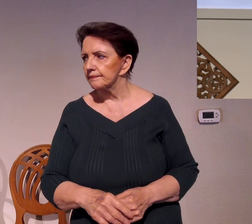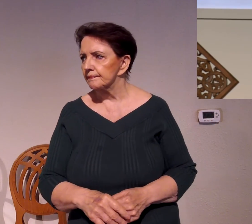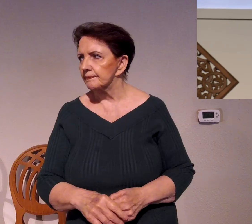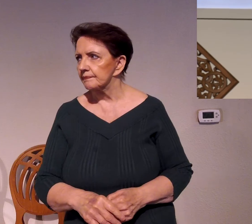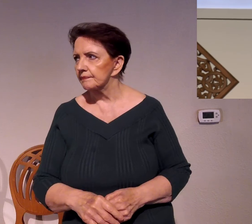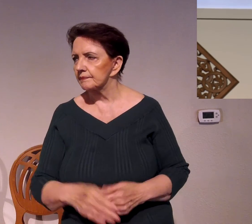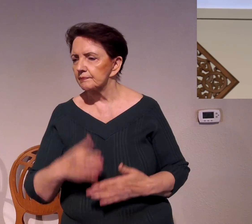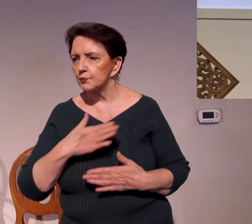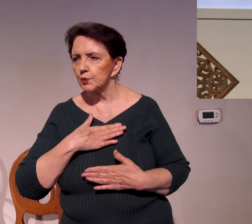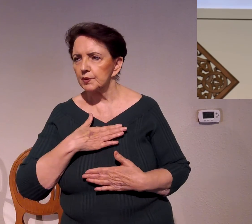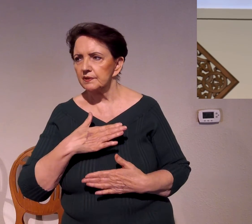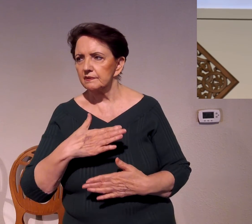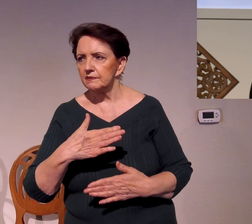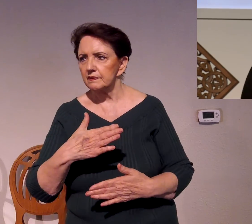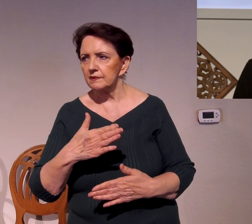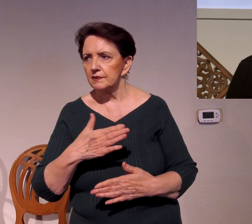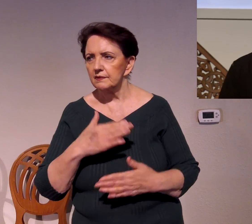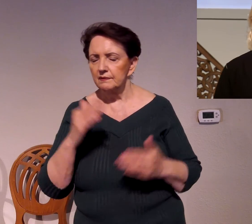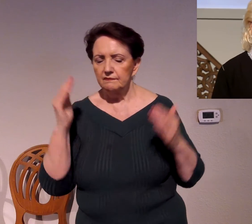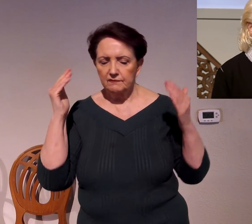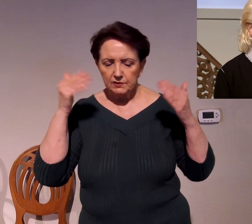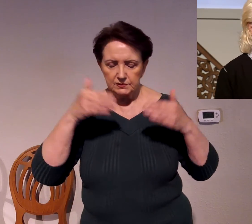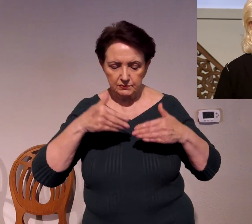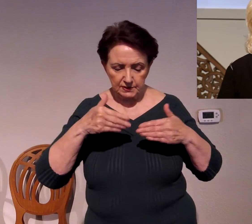Take a breath. Go within.